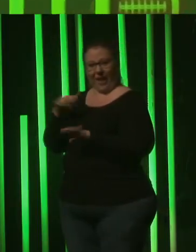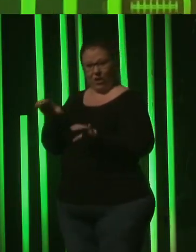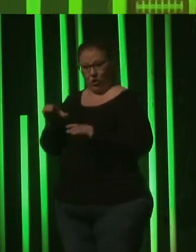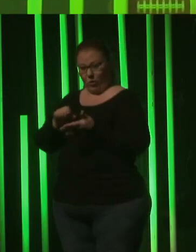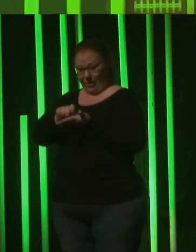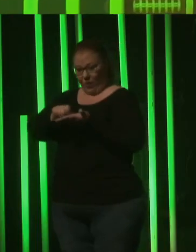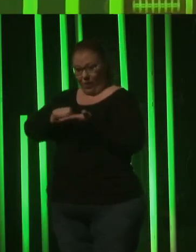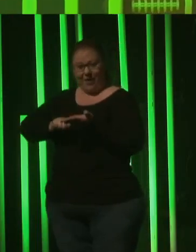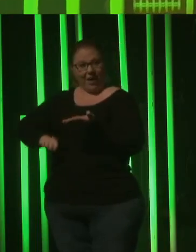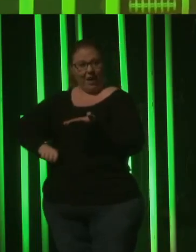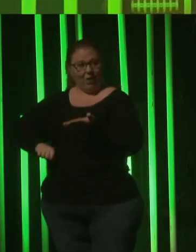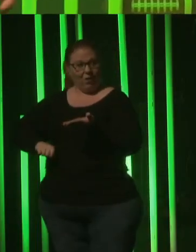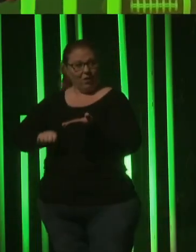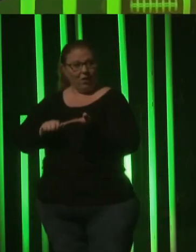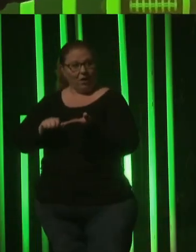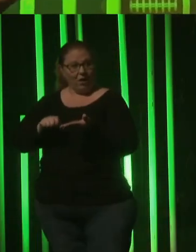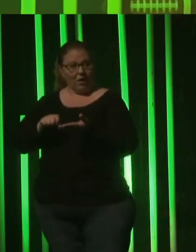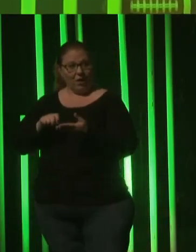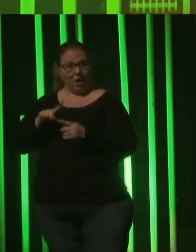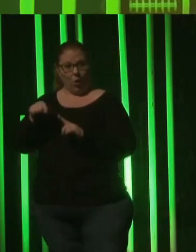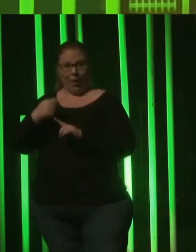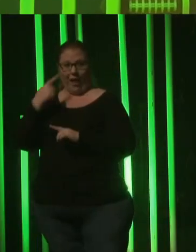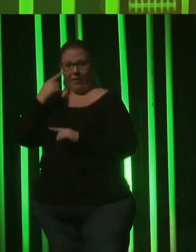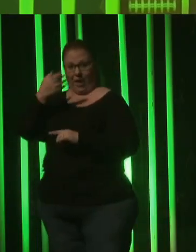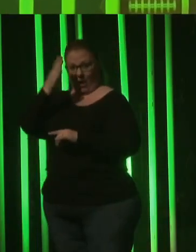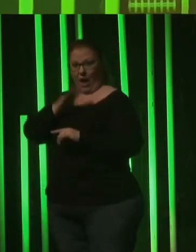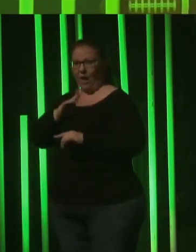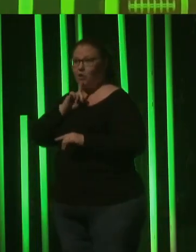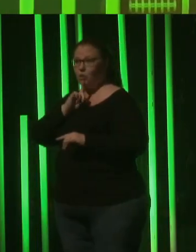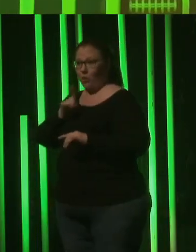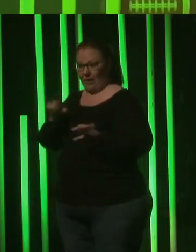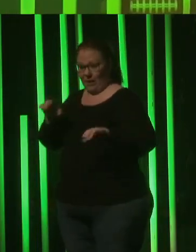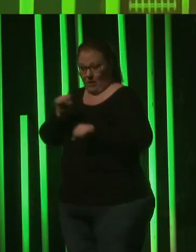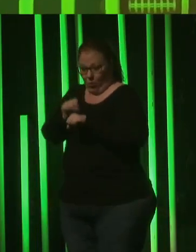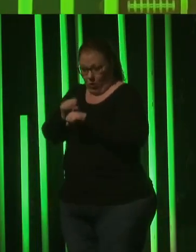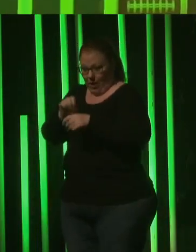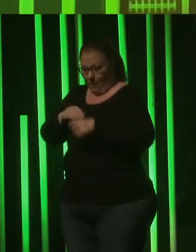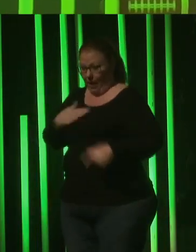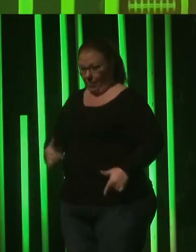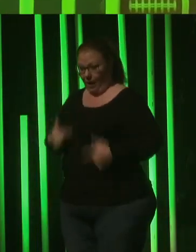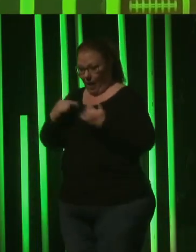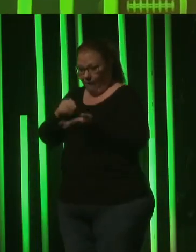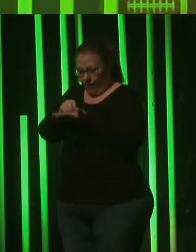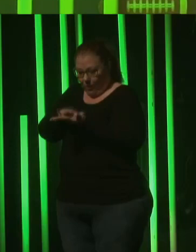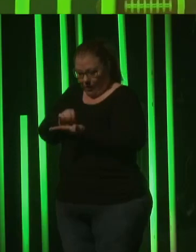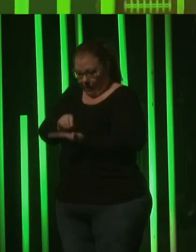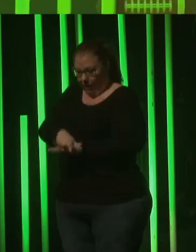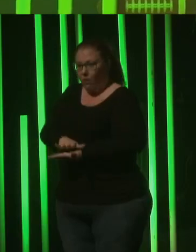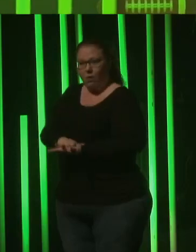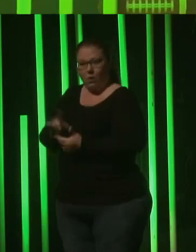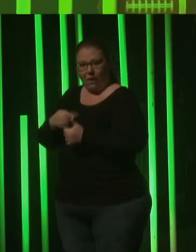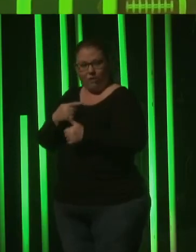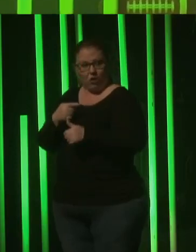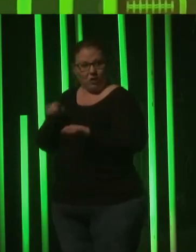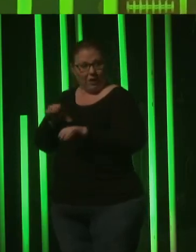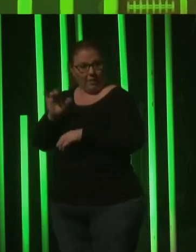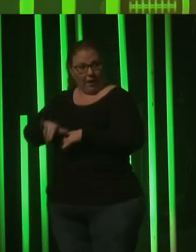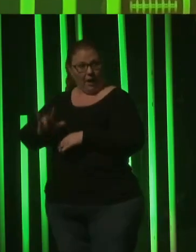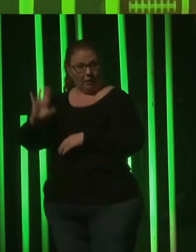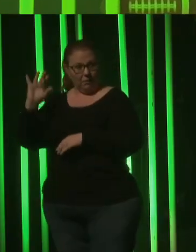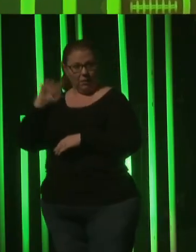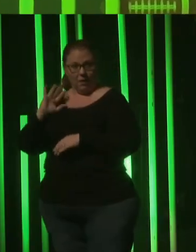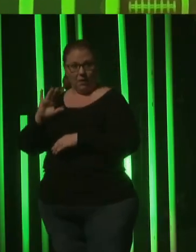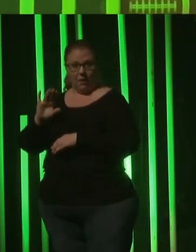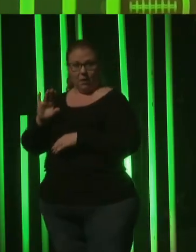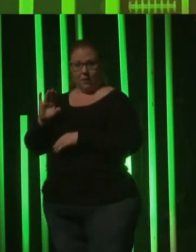write down when I think God really moves in a mighty way in my life. And I remember when I first started journaling, I didn't, you know, the